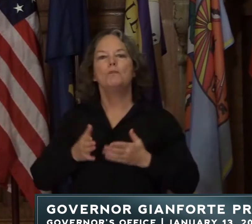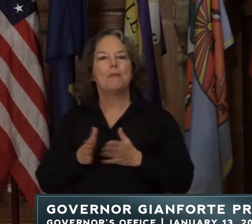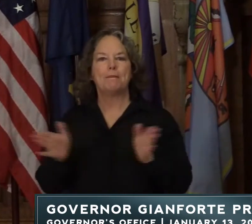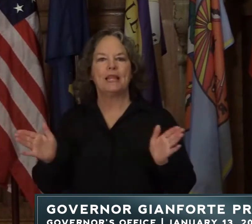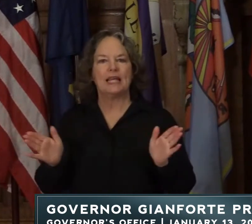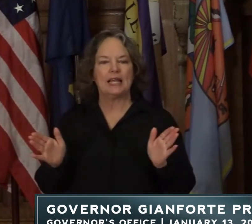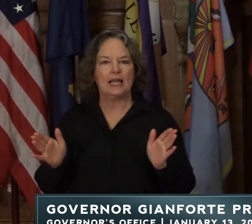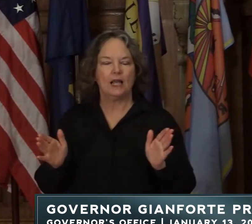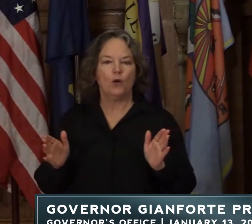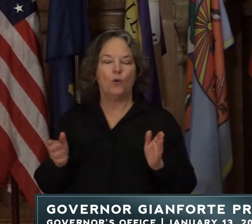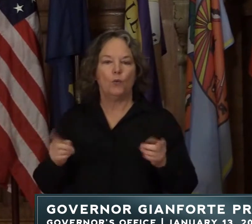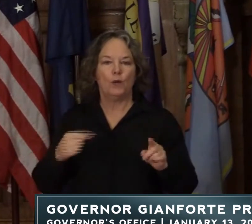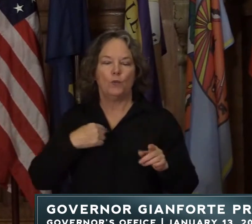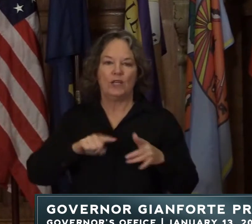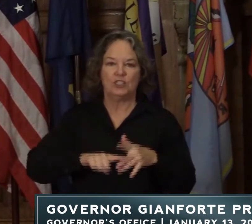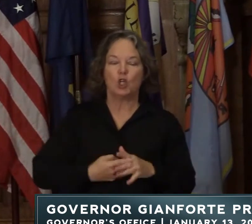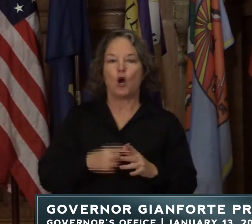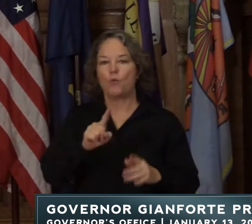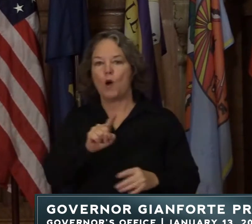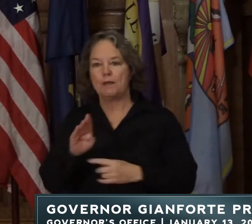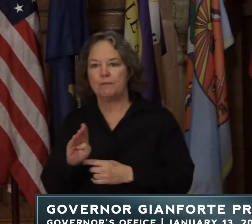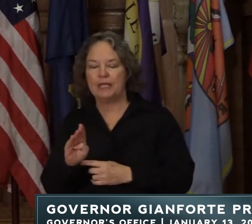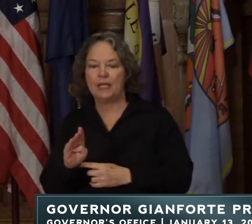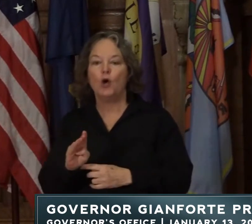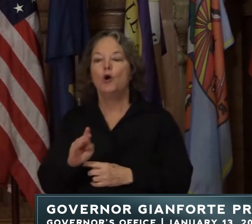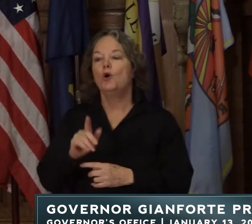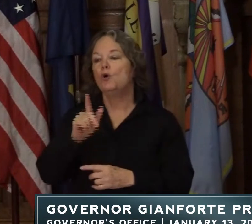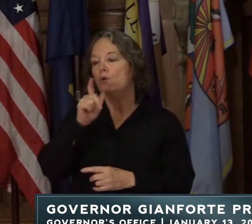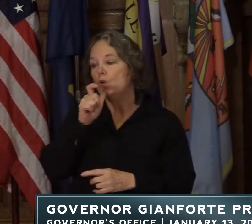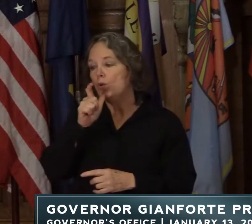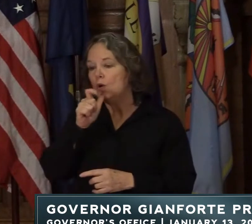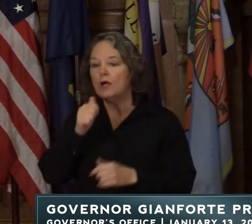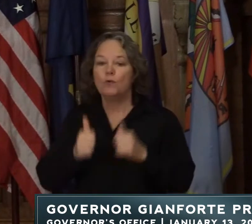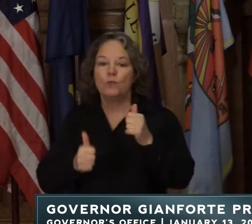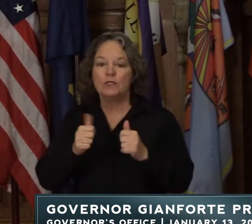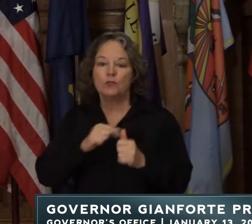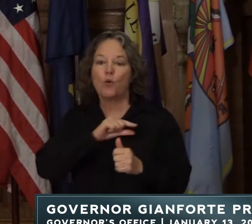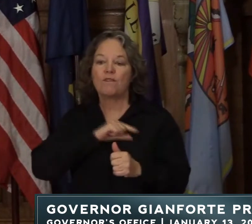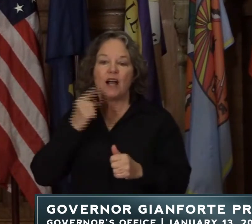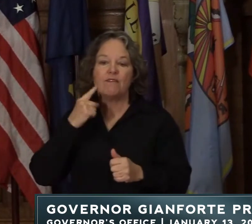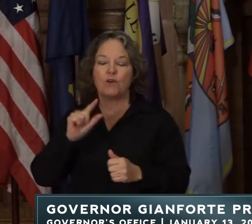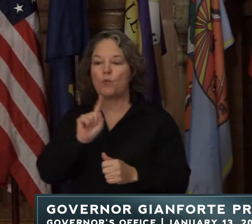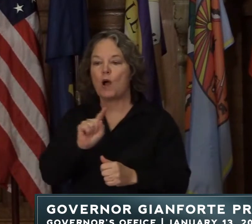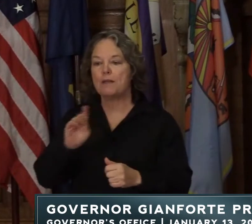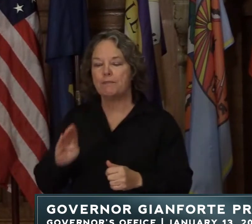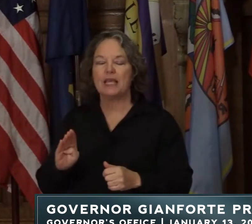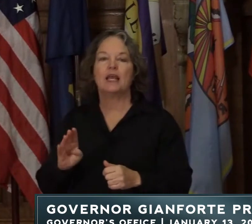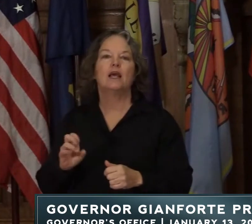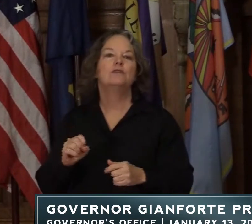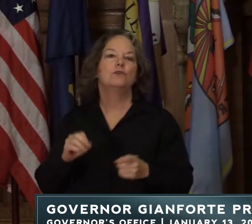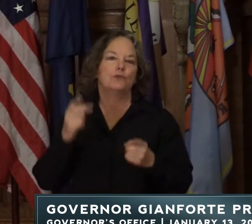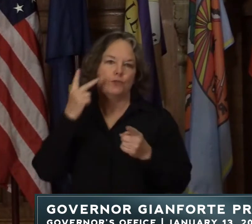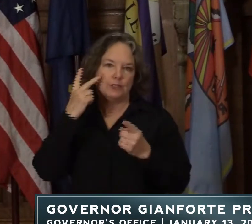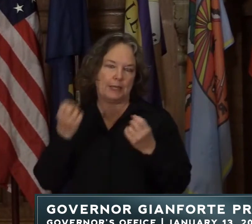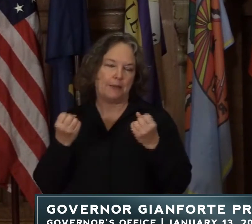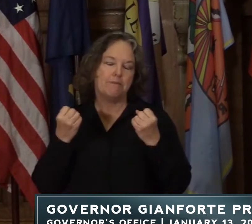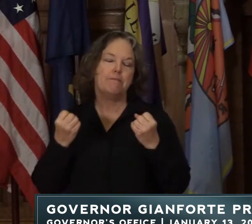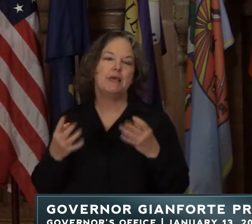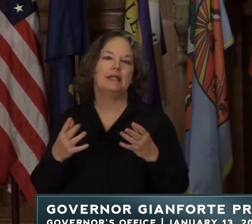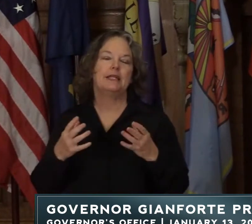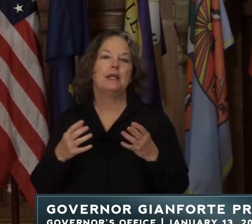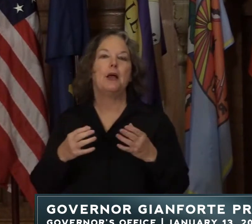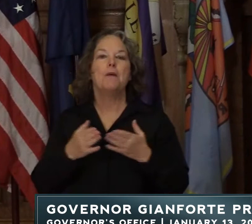as we roll into 1B, those individuals that are within 1B can get their vaccine. So I think you'll see on quite a few county public